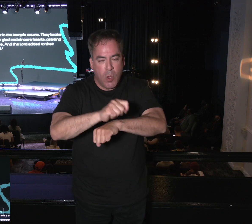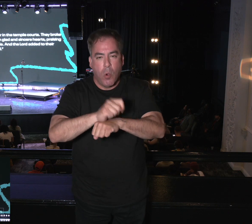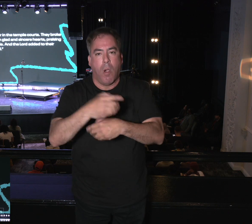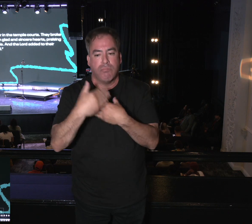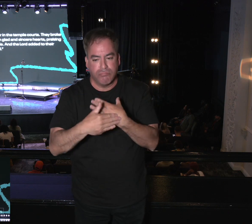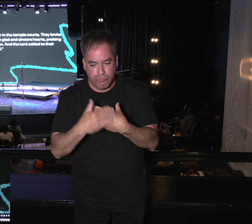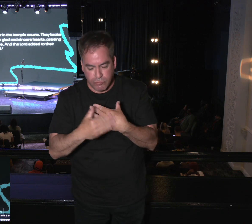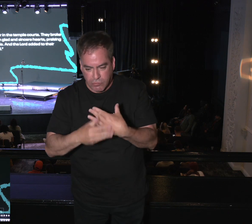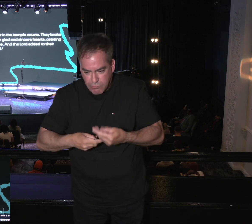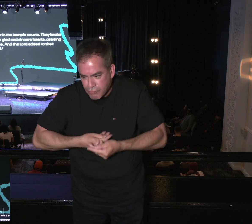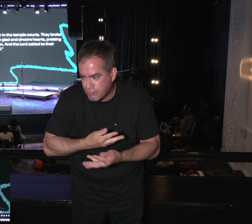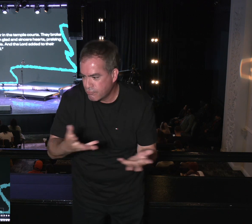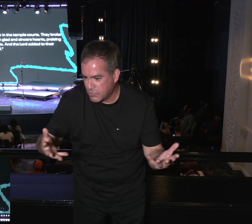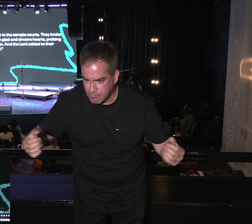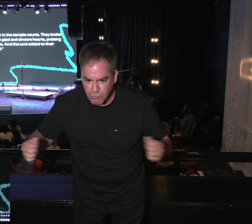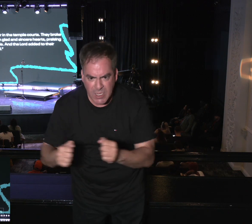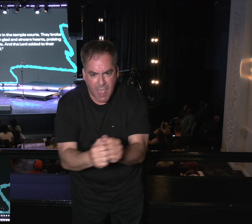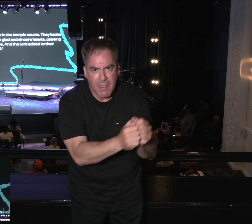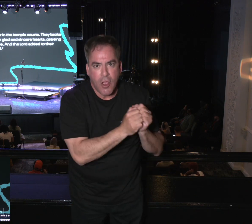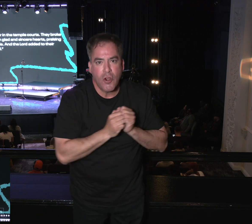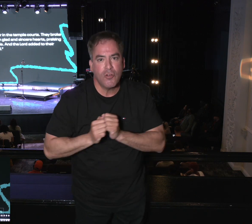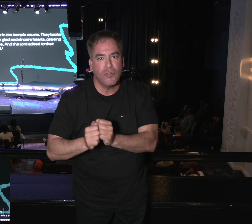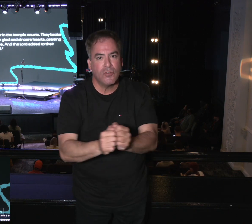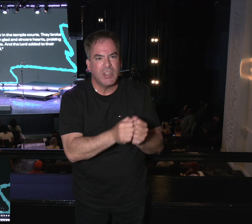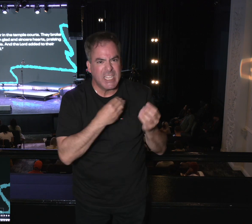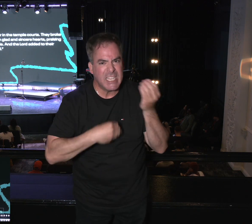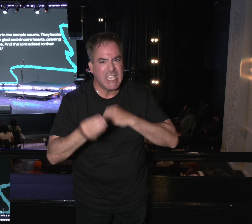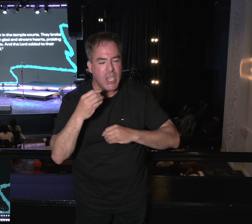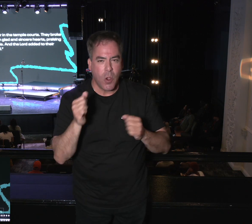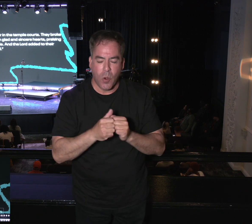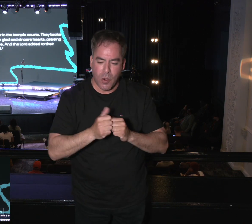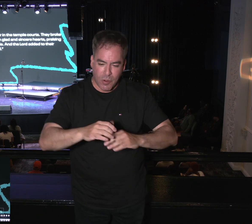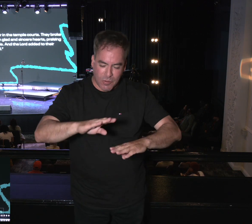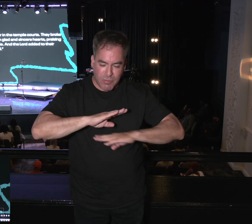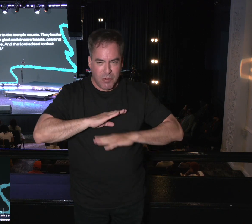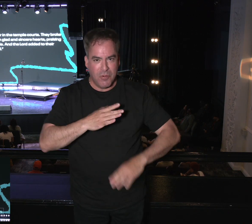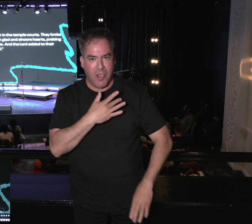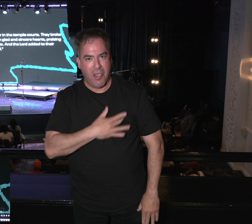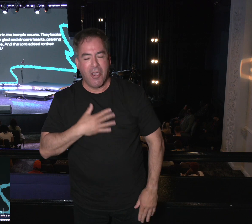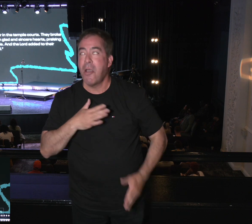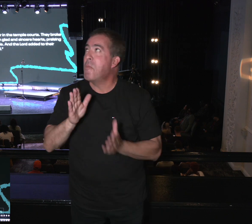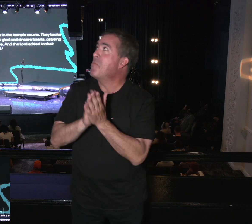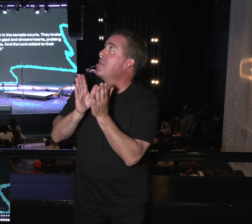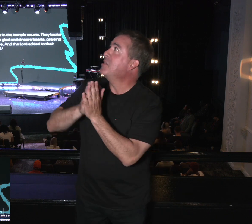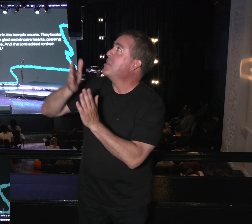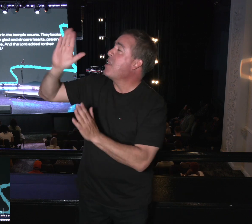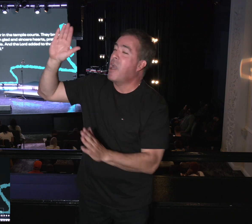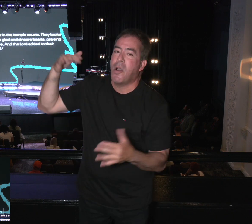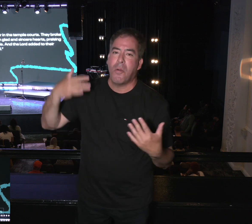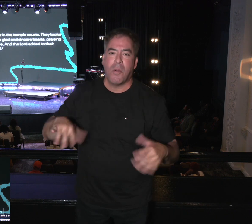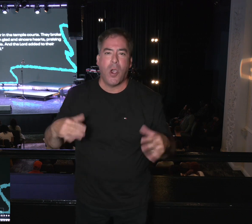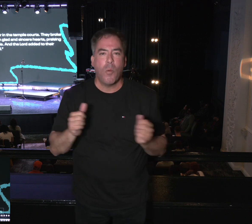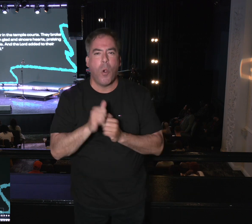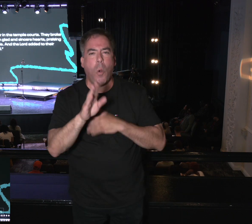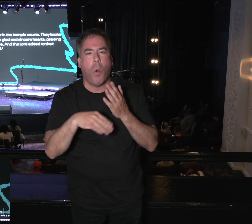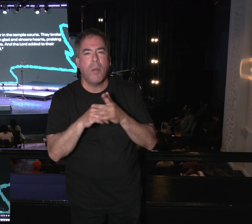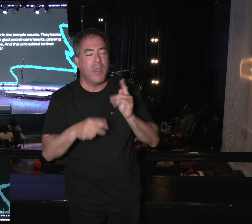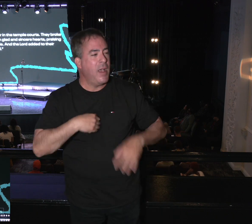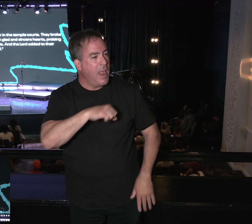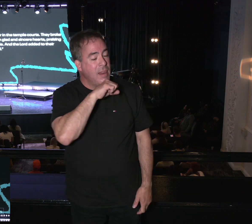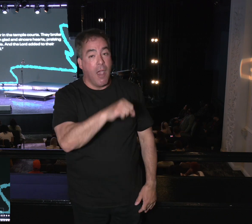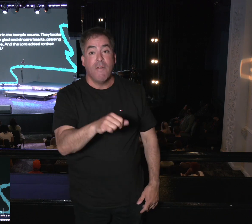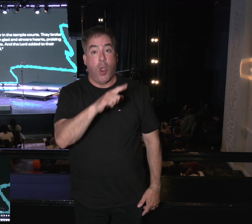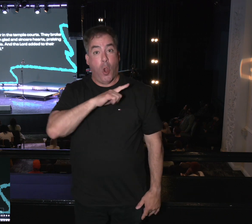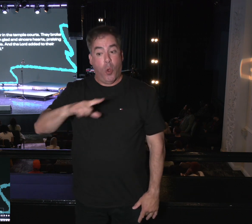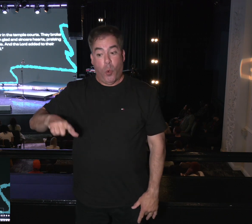bread in their homes and ate together with glad and sincere hearts, praising God and enjoying the favor of all the people. And I love this. And the